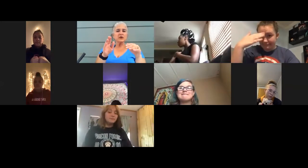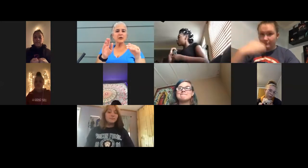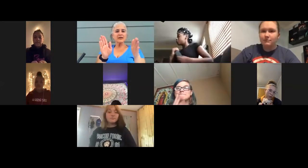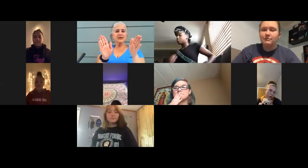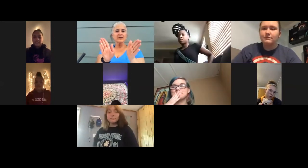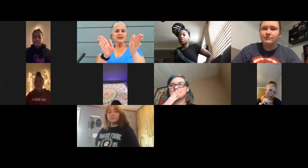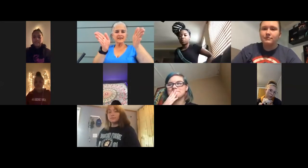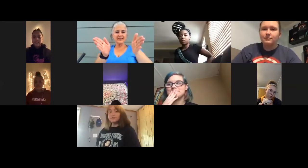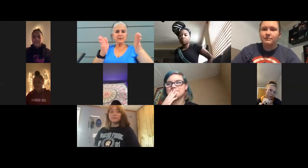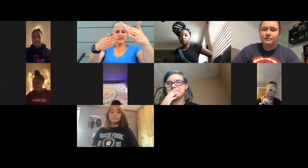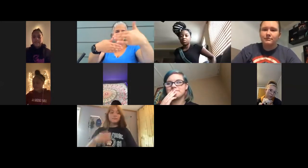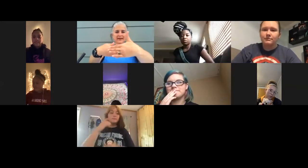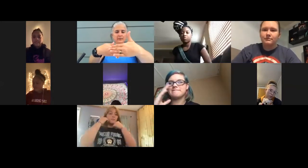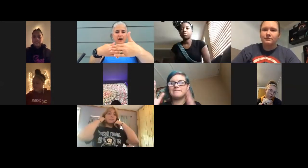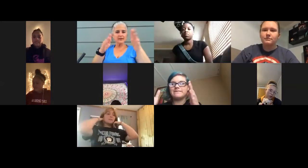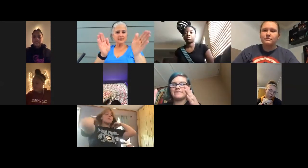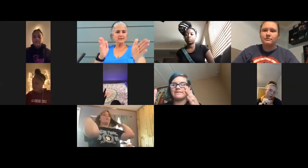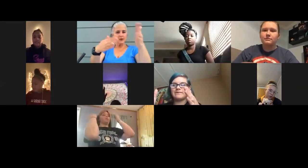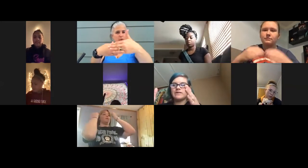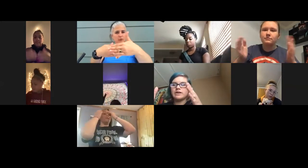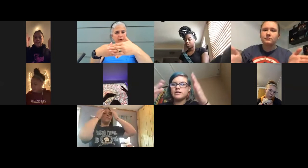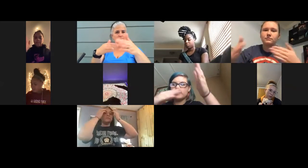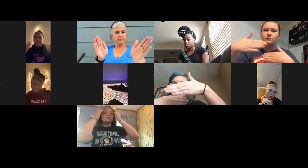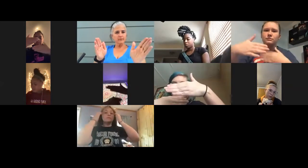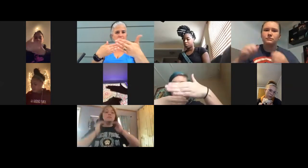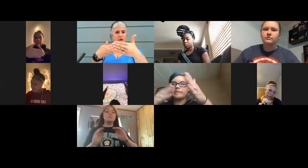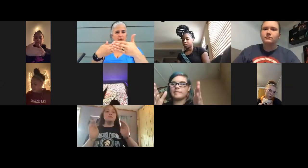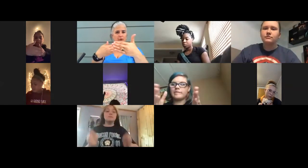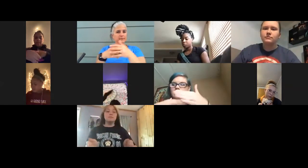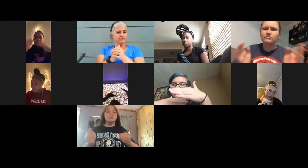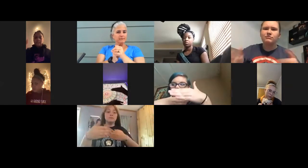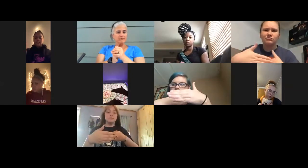Room is a new one. It's like you're making a box. Room.